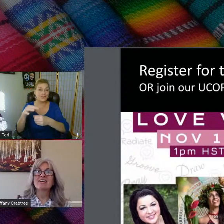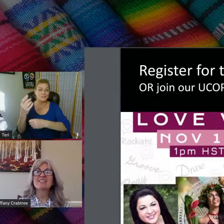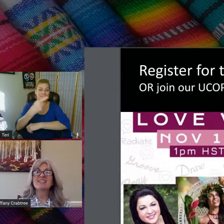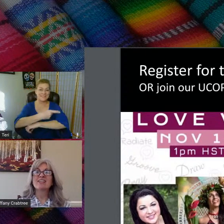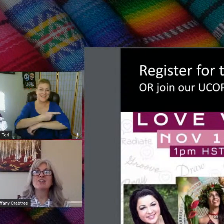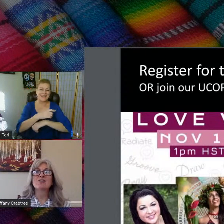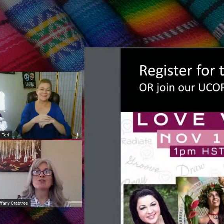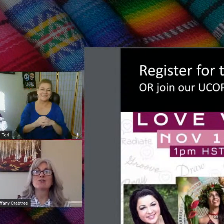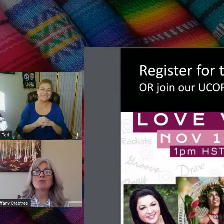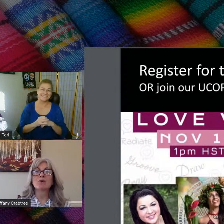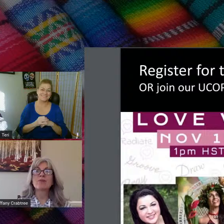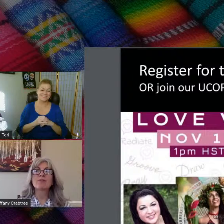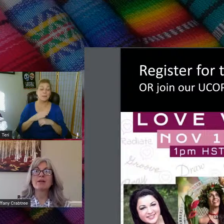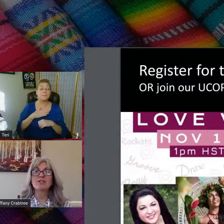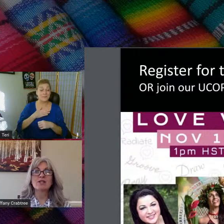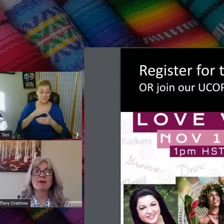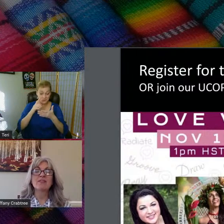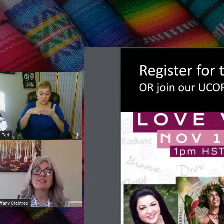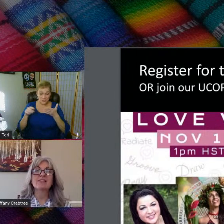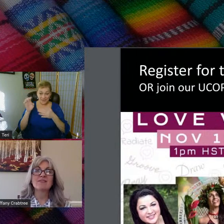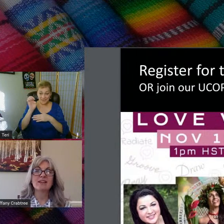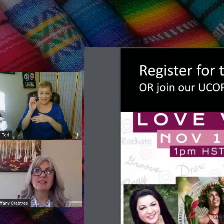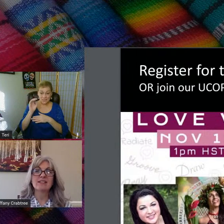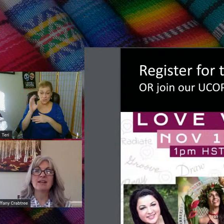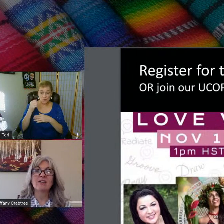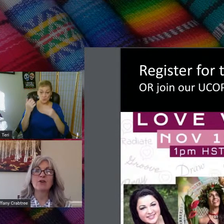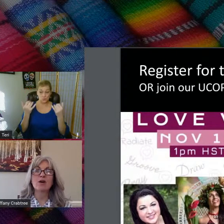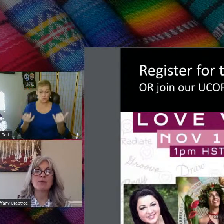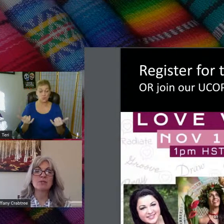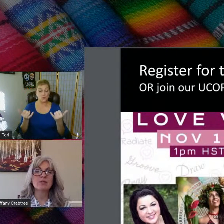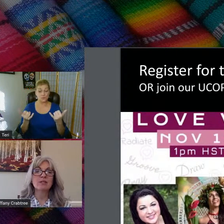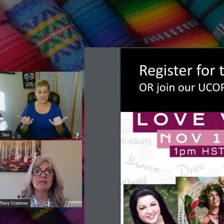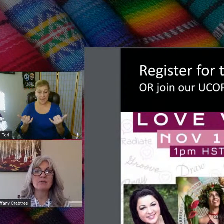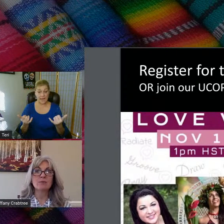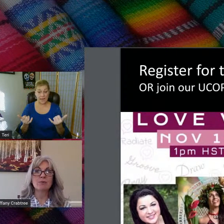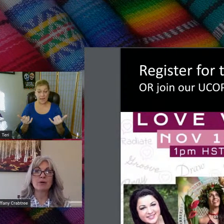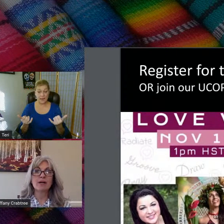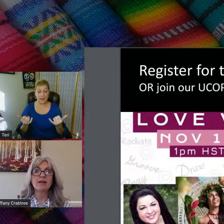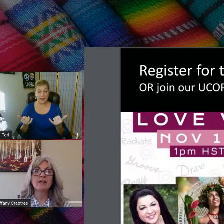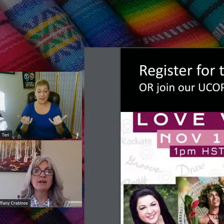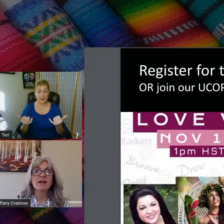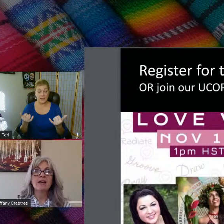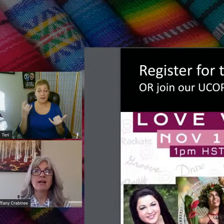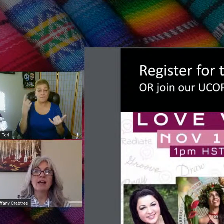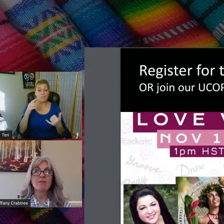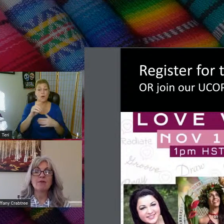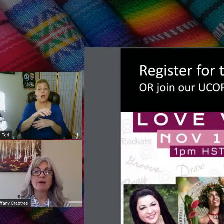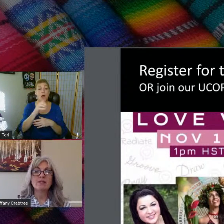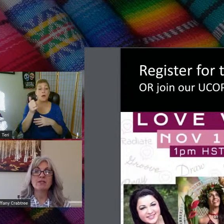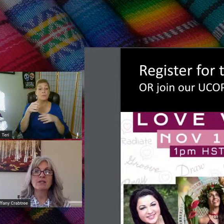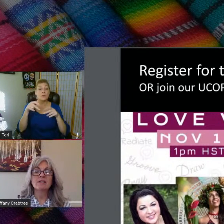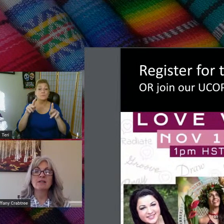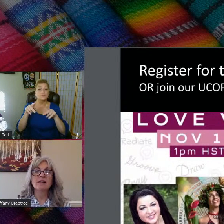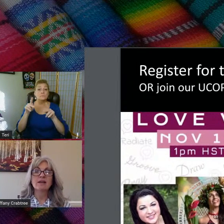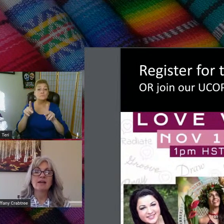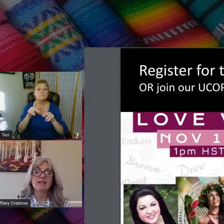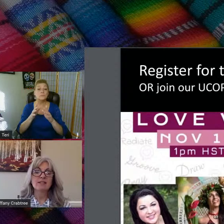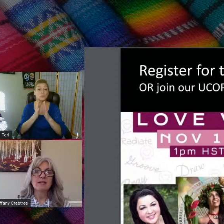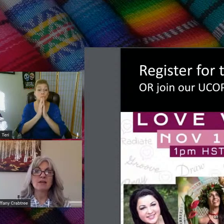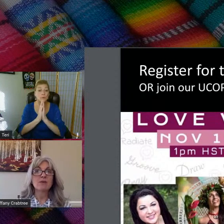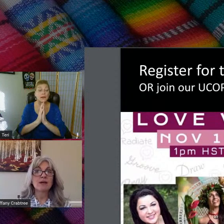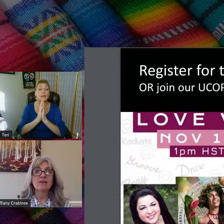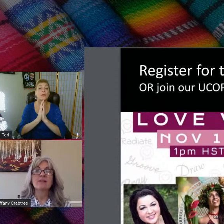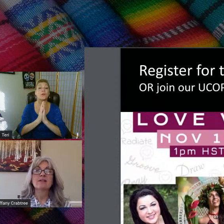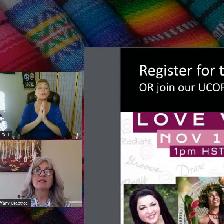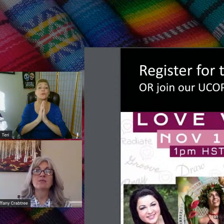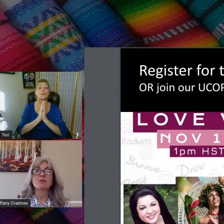out today's e-news for more information about this event and other opportunities for prayer and affirmation and